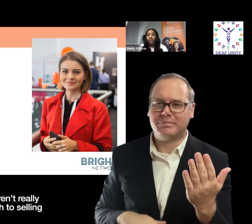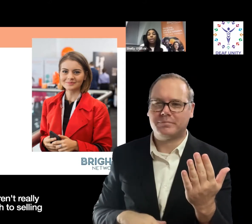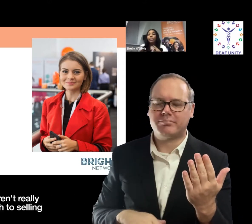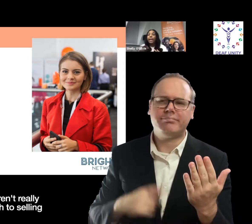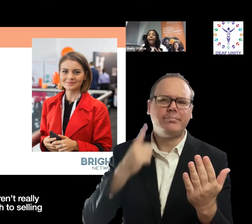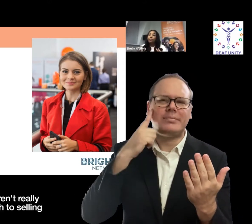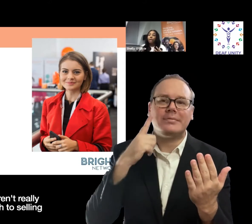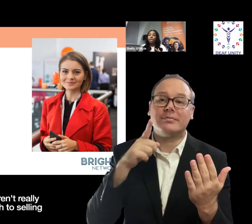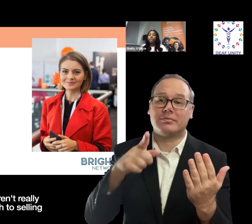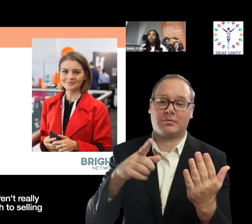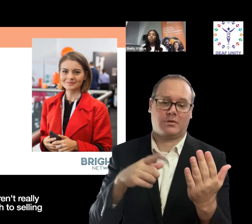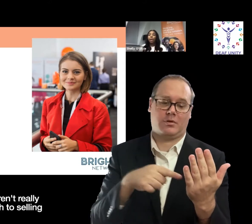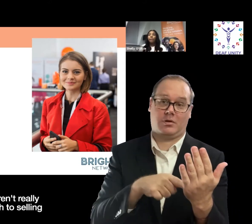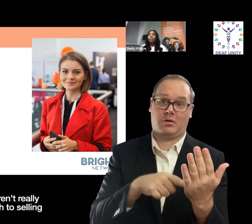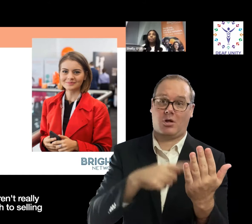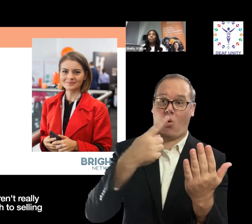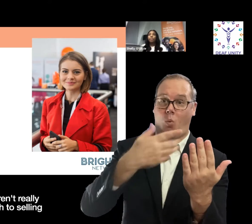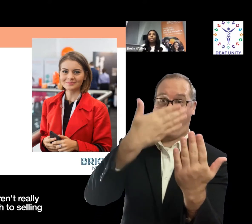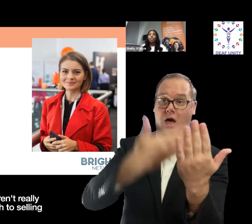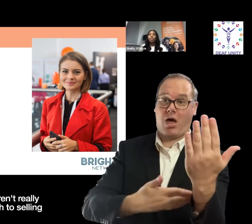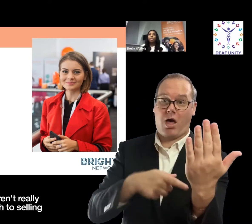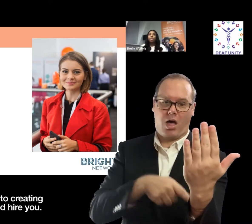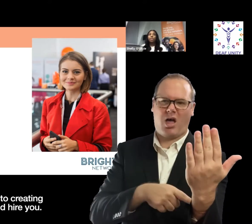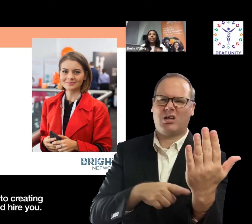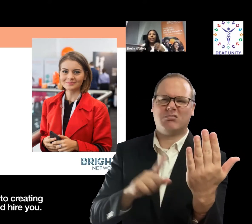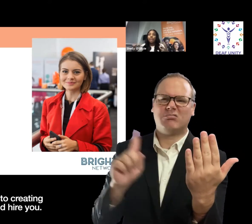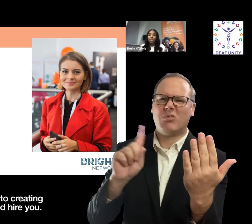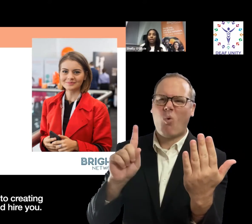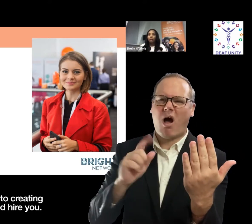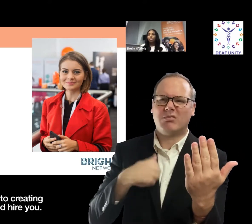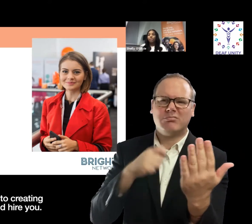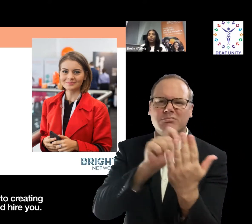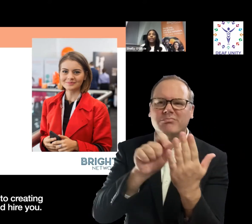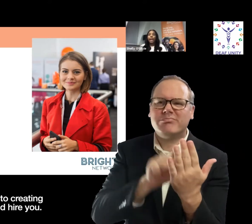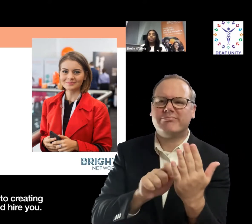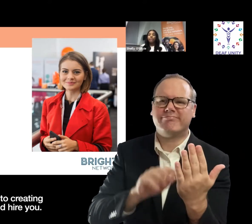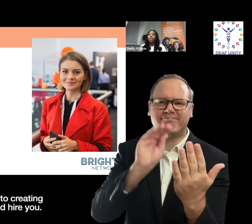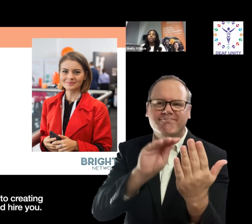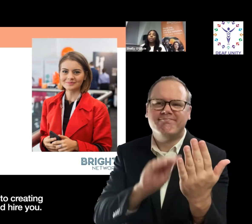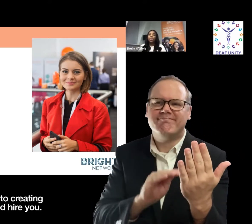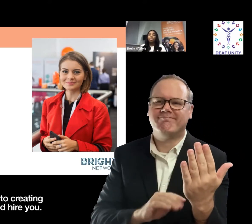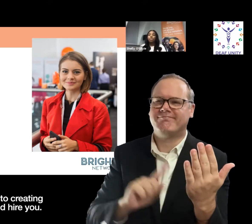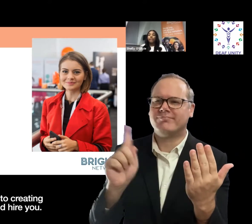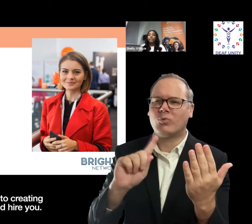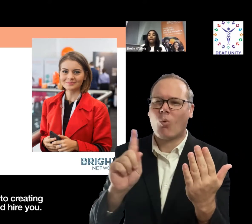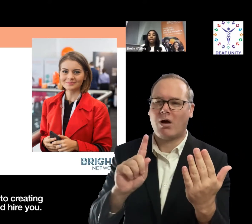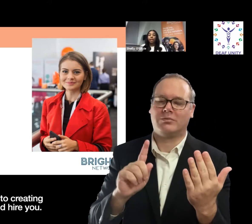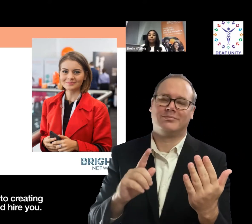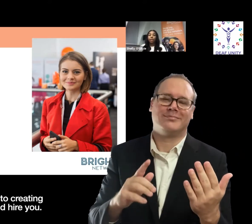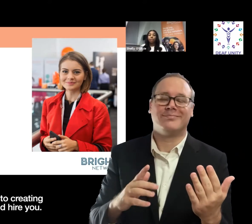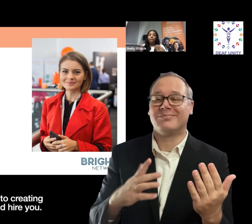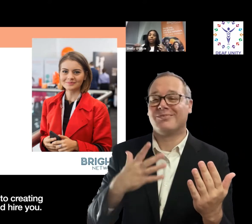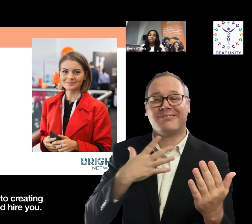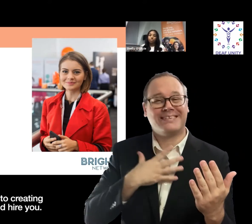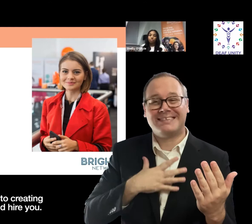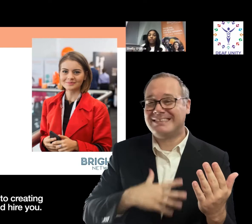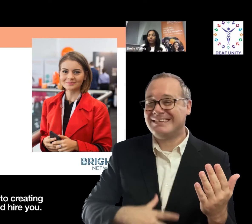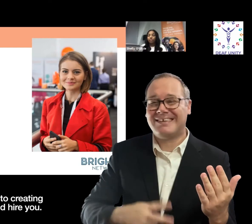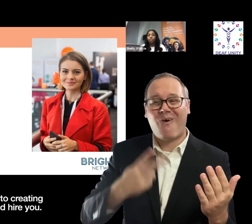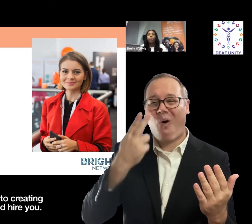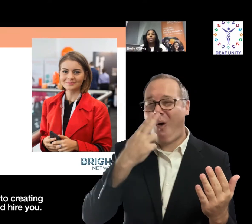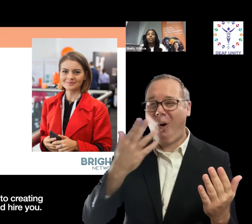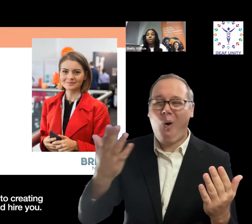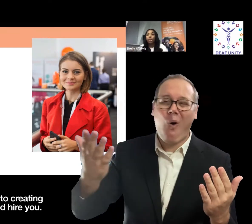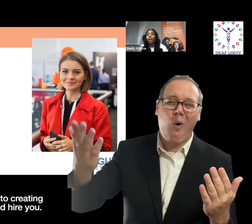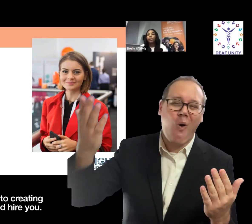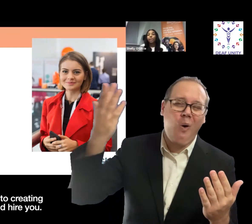needed and don't really add much to selling yourself, or don't really add much to creating a great reason